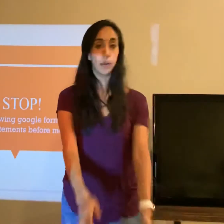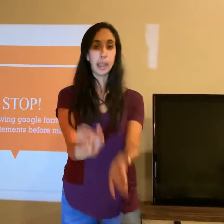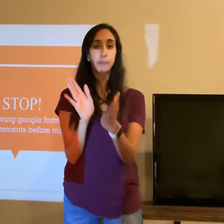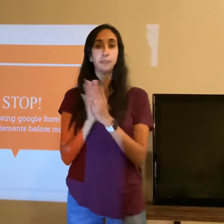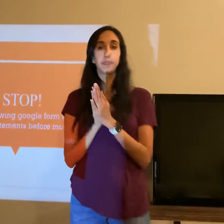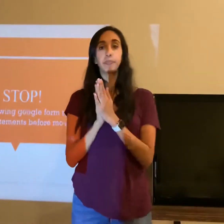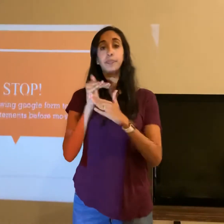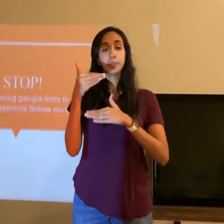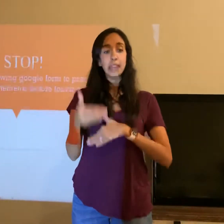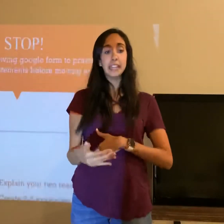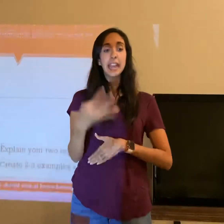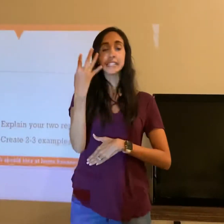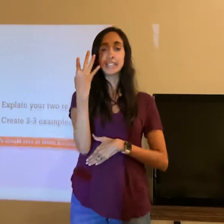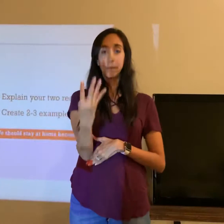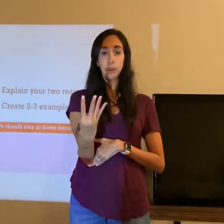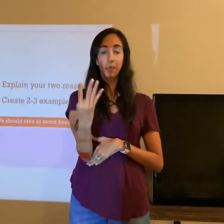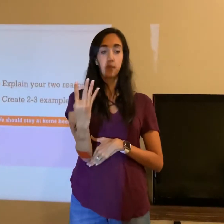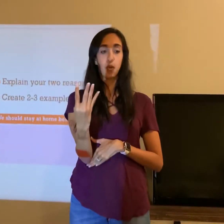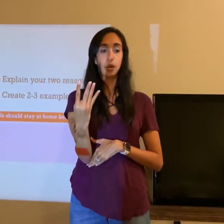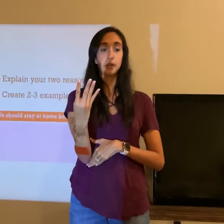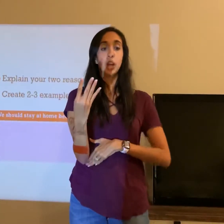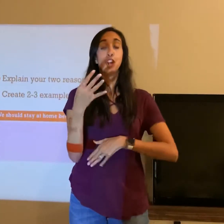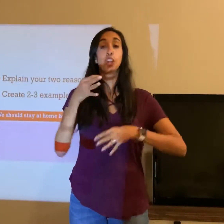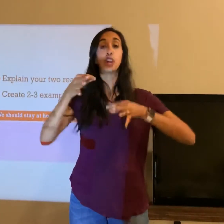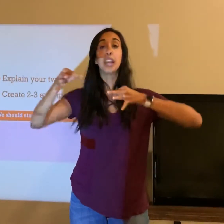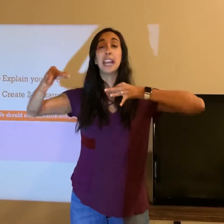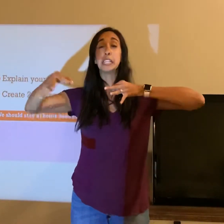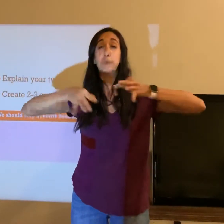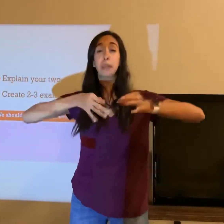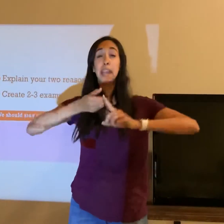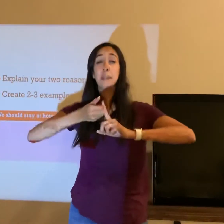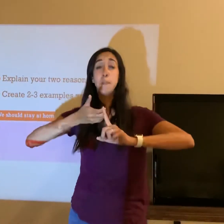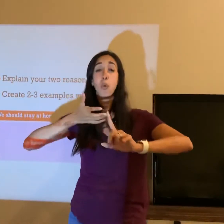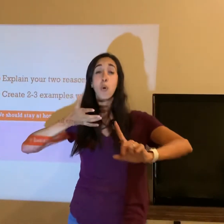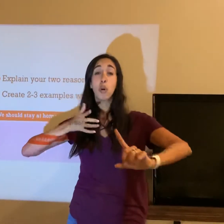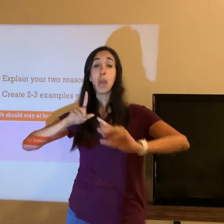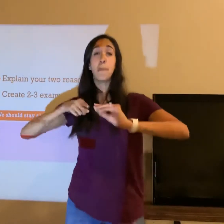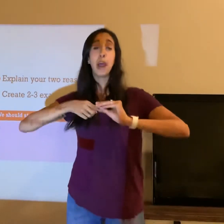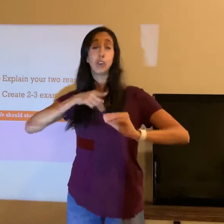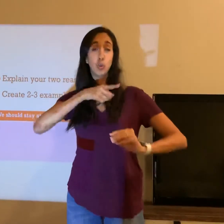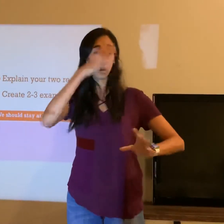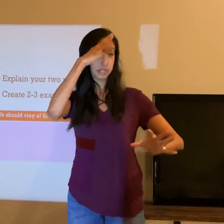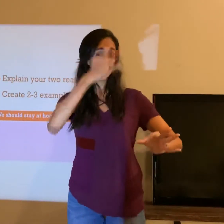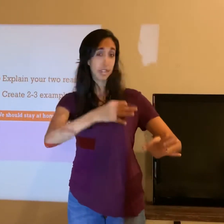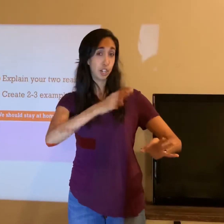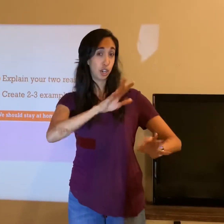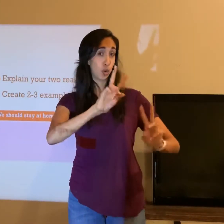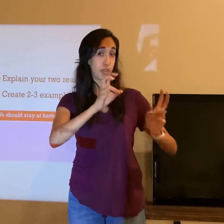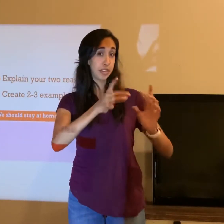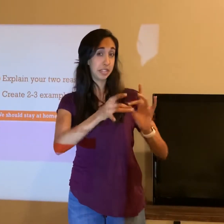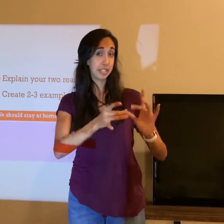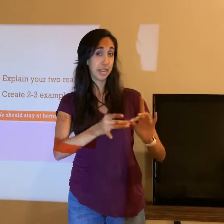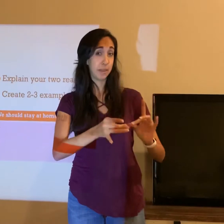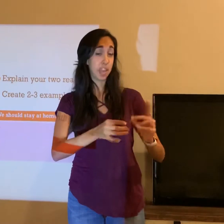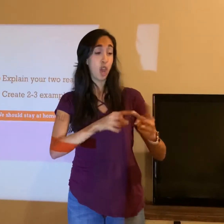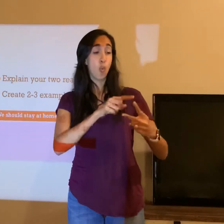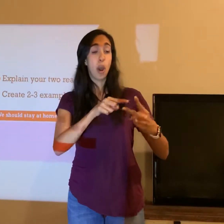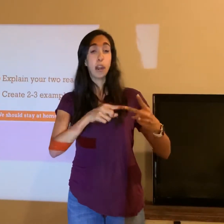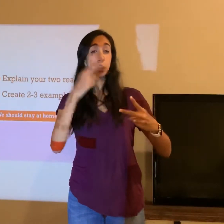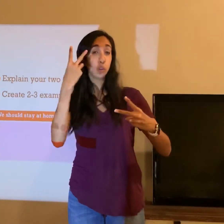Okay, and the next step, number 4, you're gonna explain more about your decision, your thesis statement. Why are those